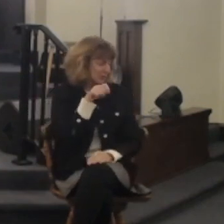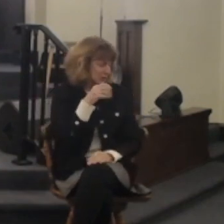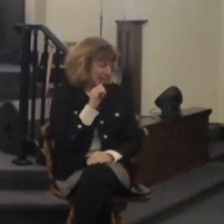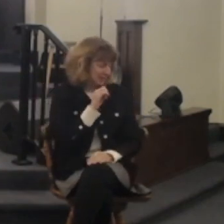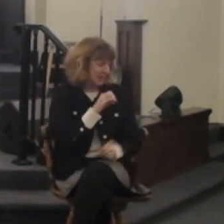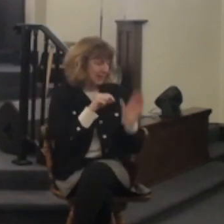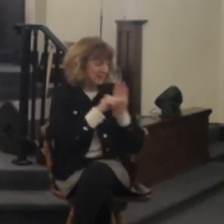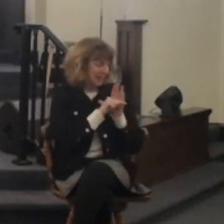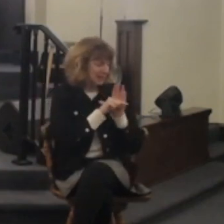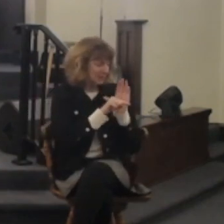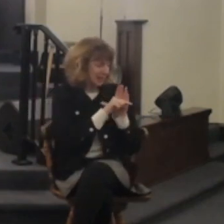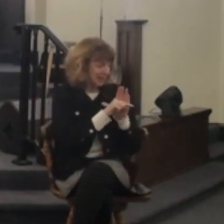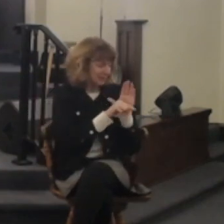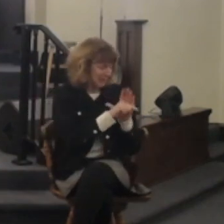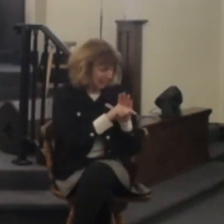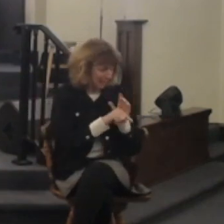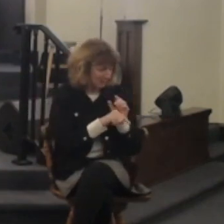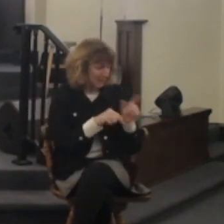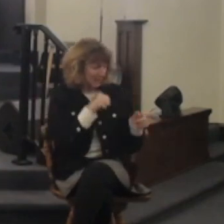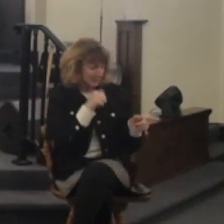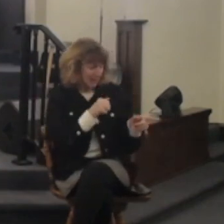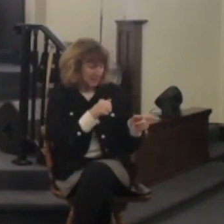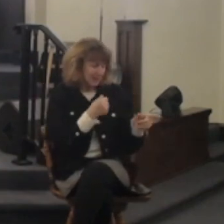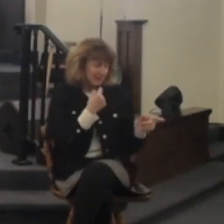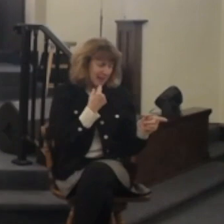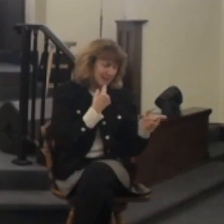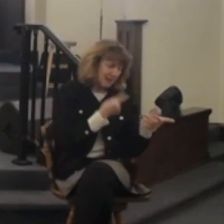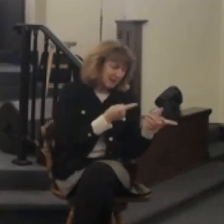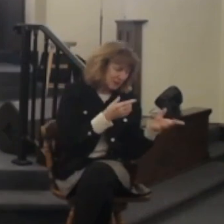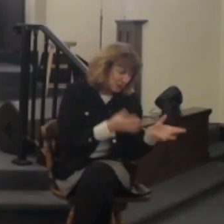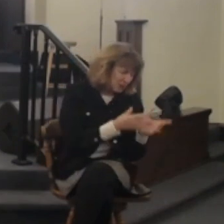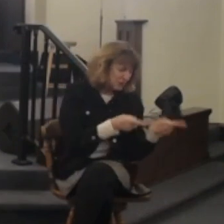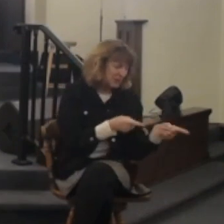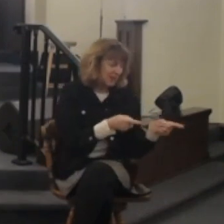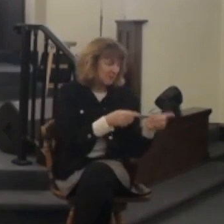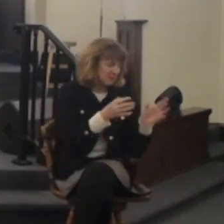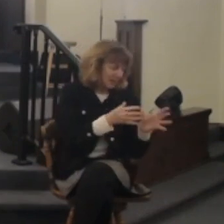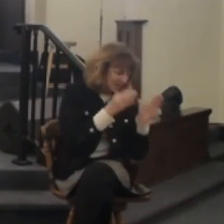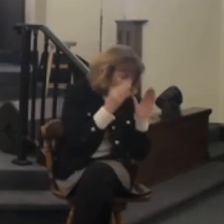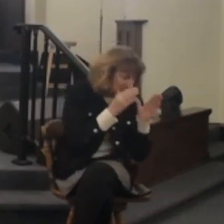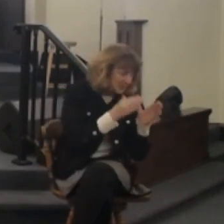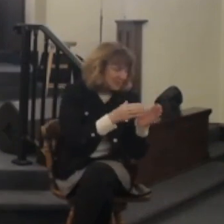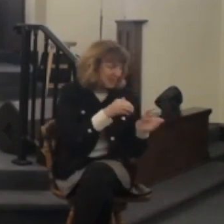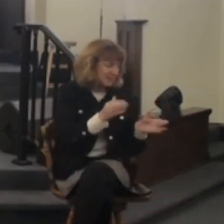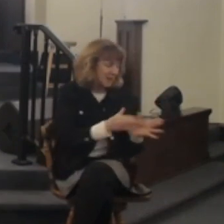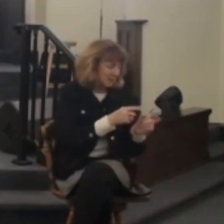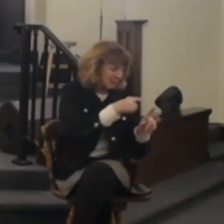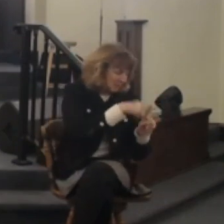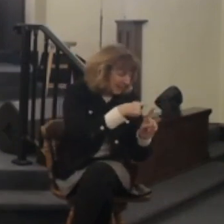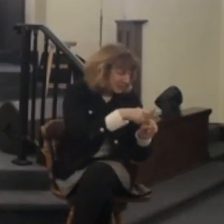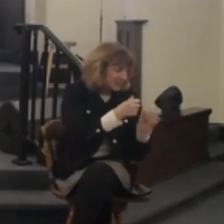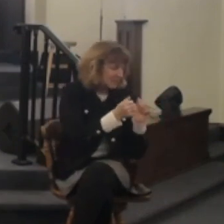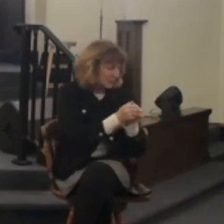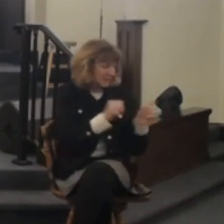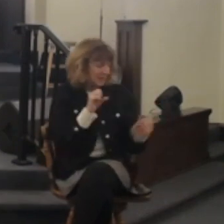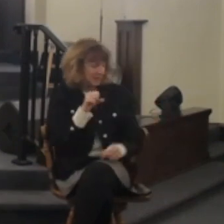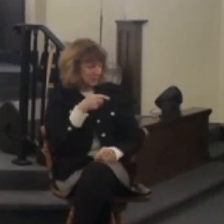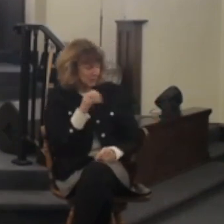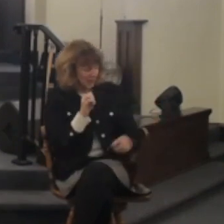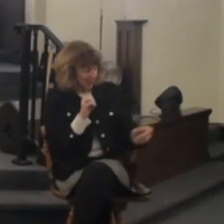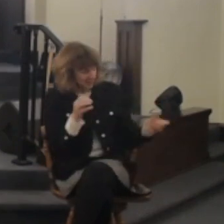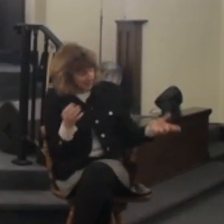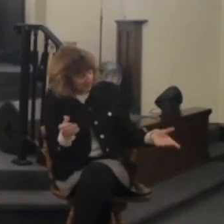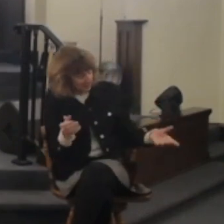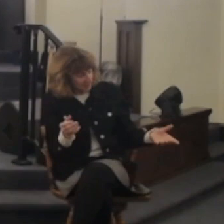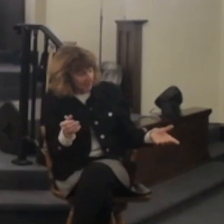doing bad or not telling me or not doing, then I'm not focusing on all of the things that he is doing. So I